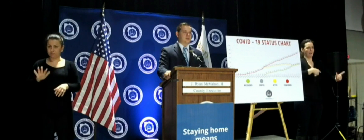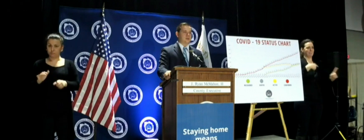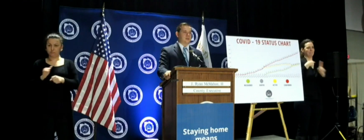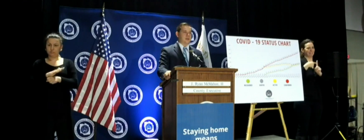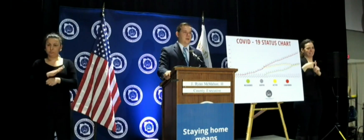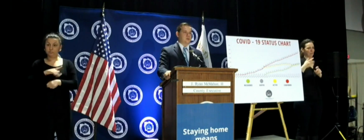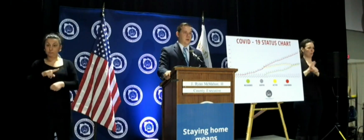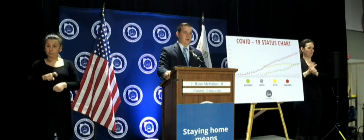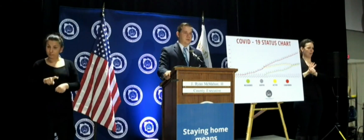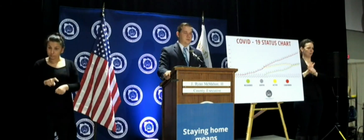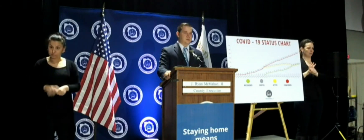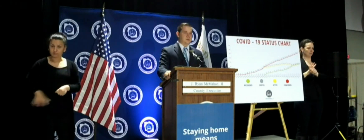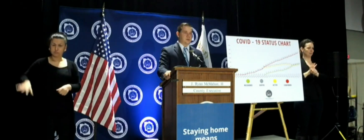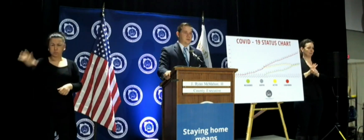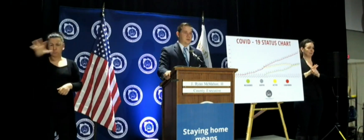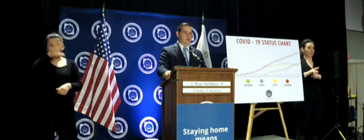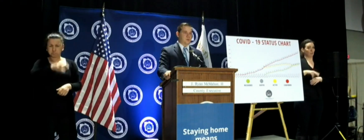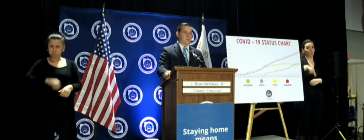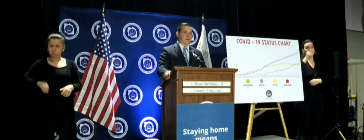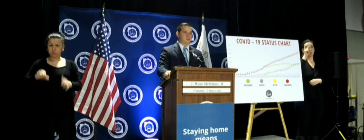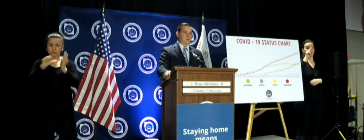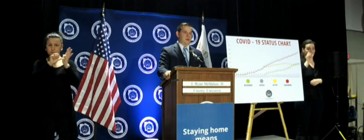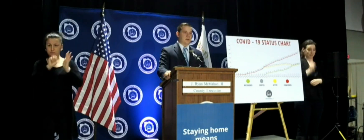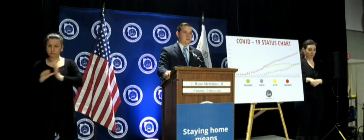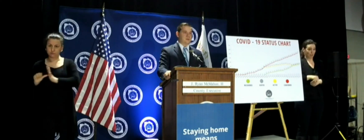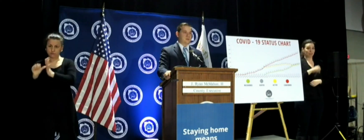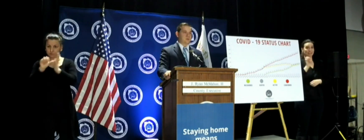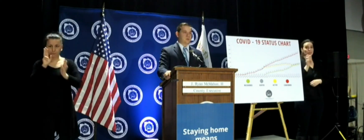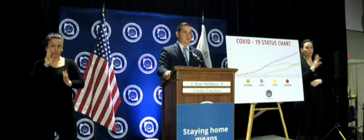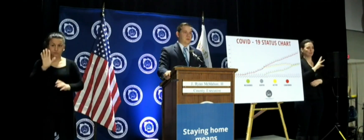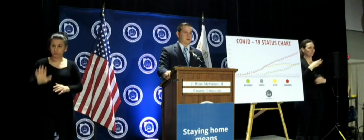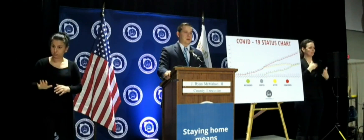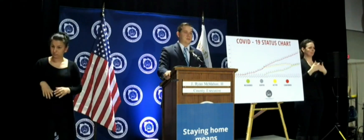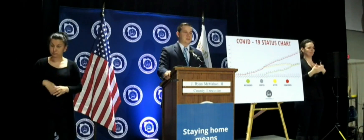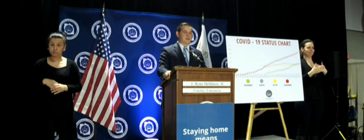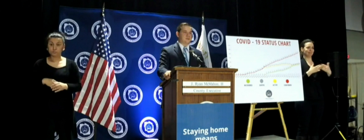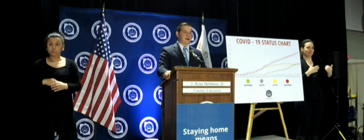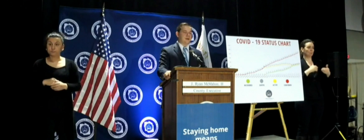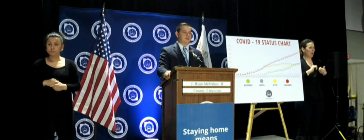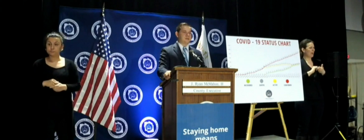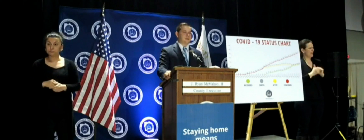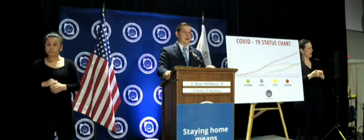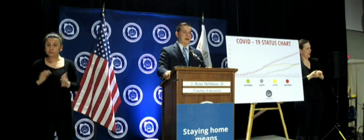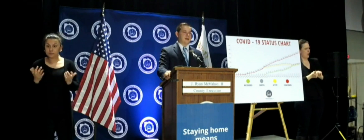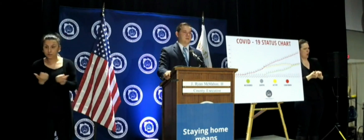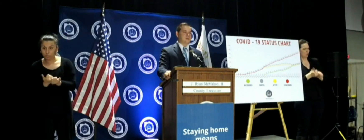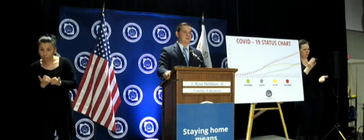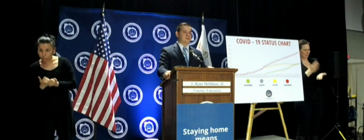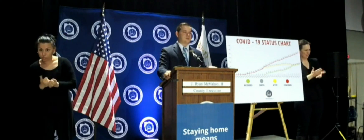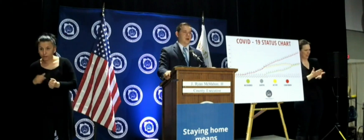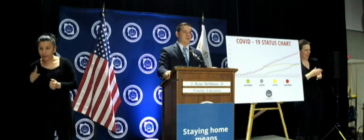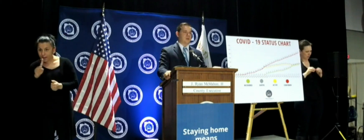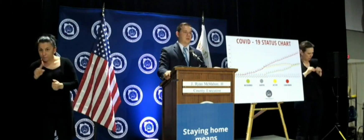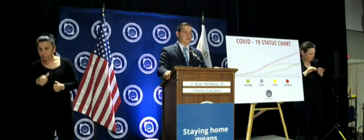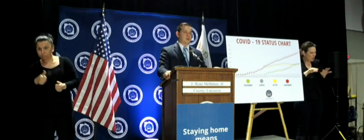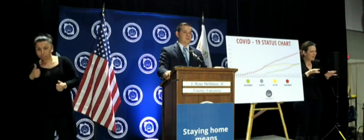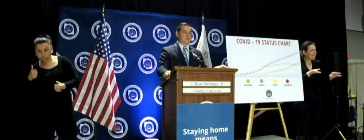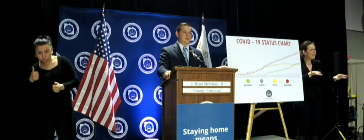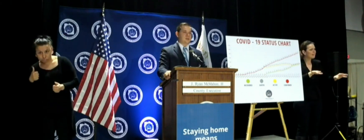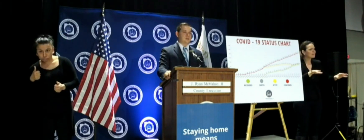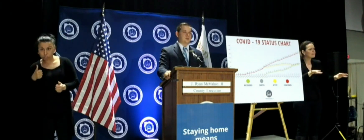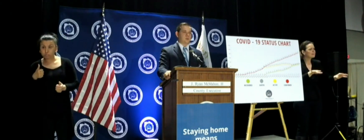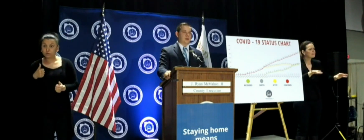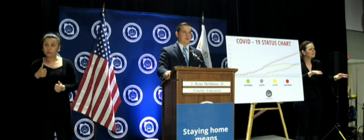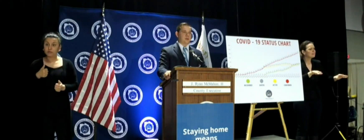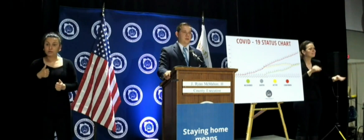and certainly the counties around us. So the best way to take this virus head on is to starve it and